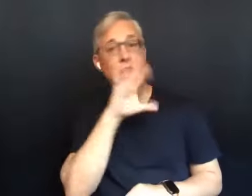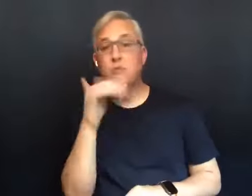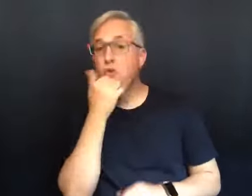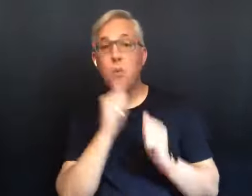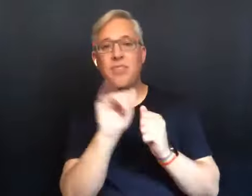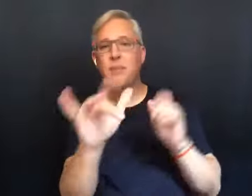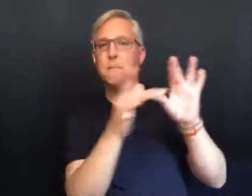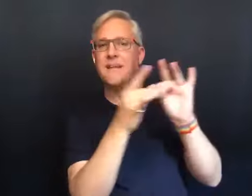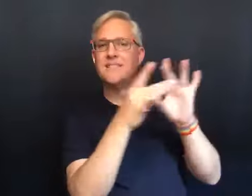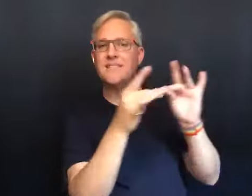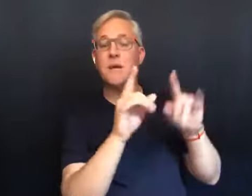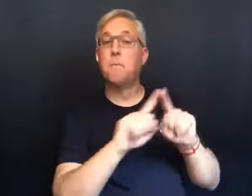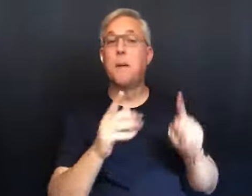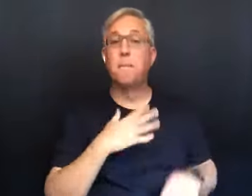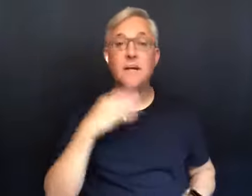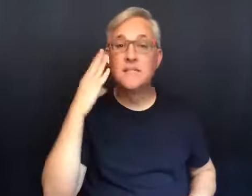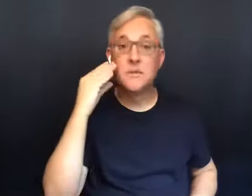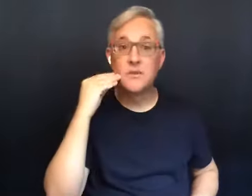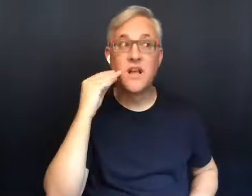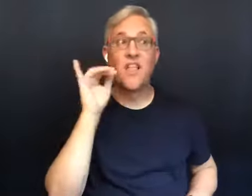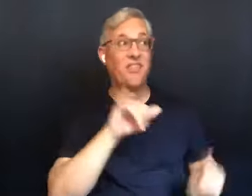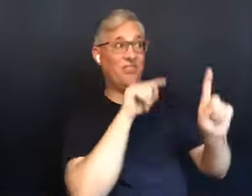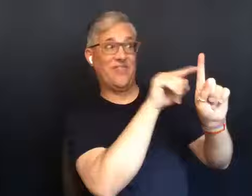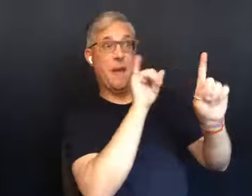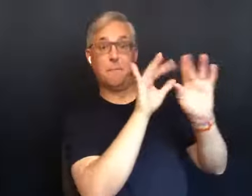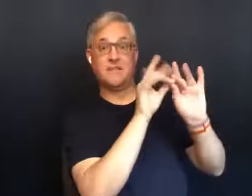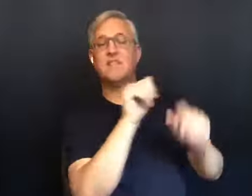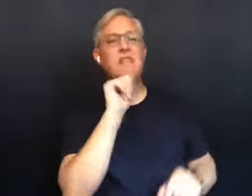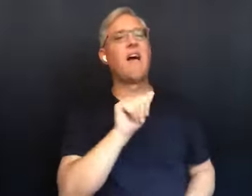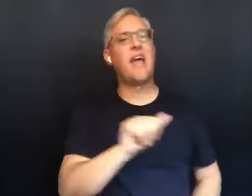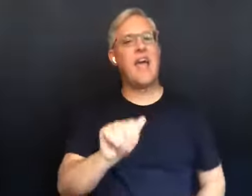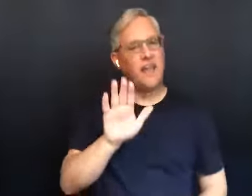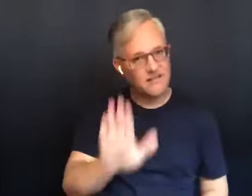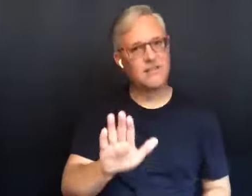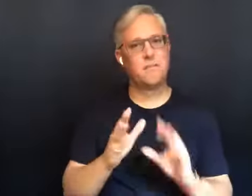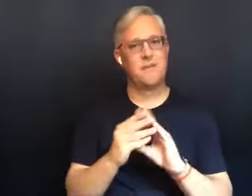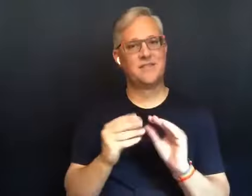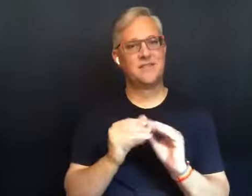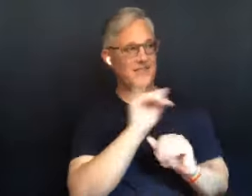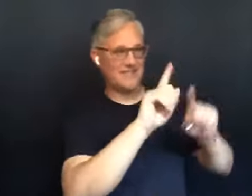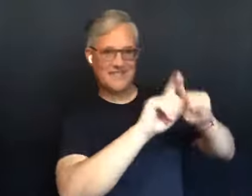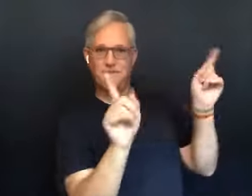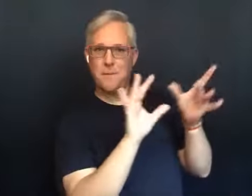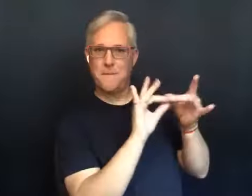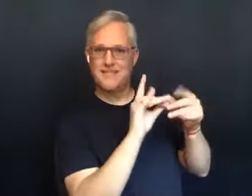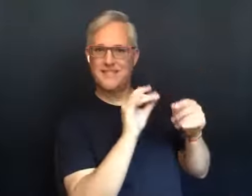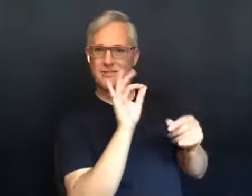than alcoholism. So there's really nothing wrong with that message. It's, however, in my experience, not the AA